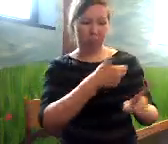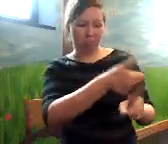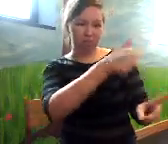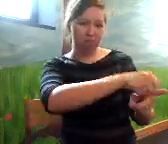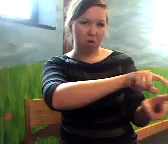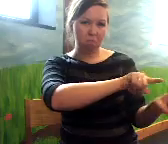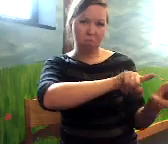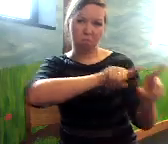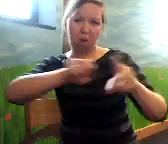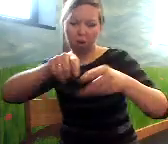civilians.